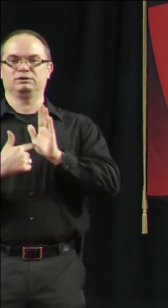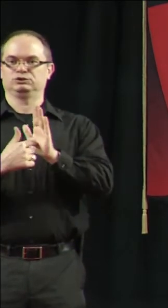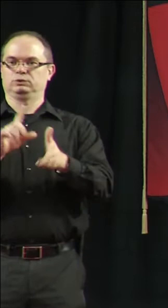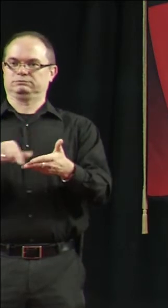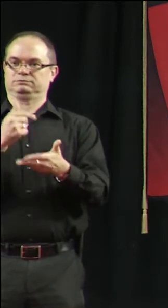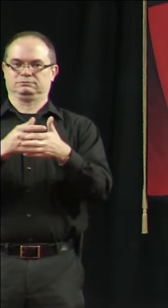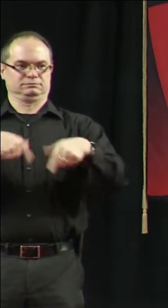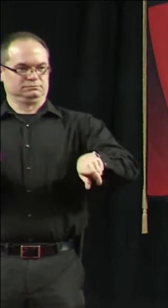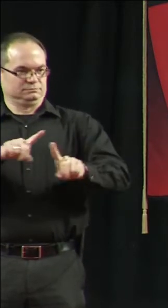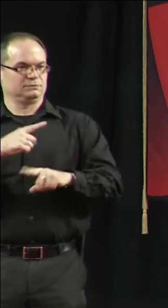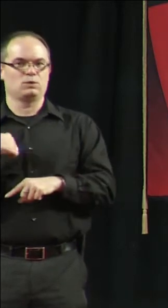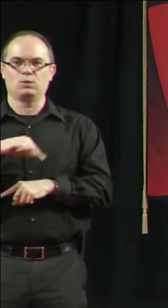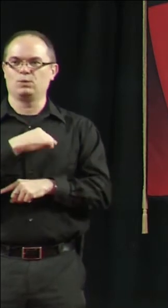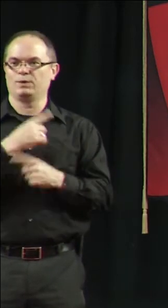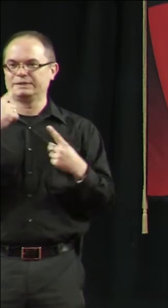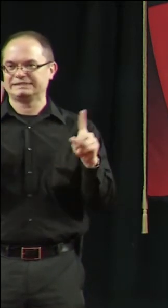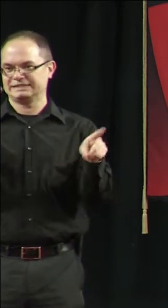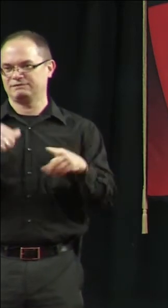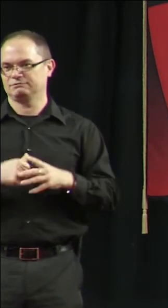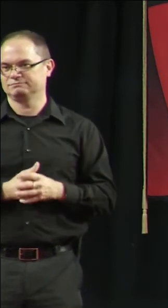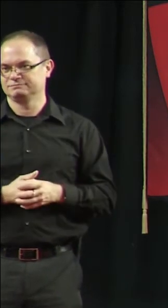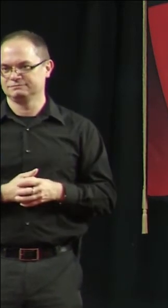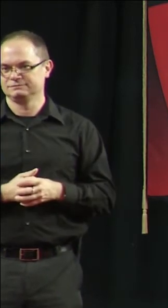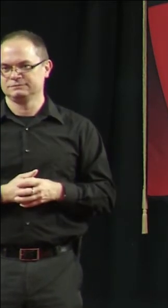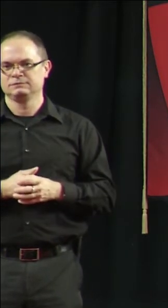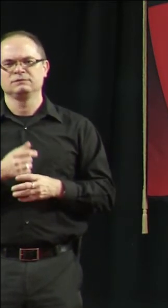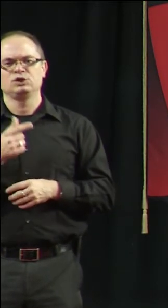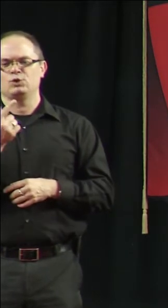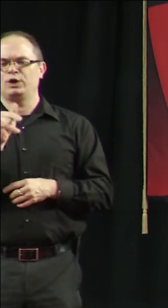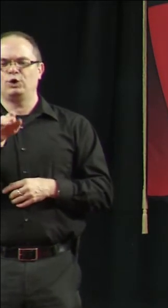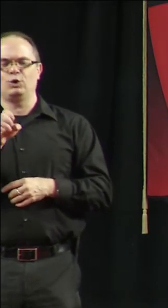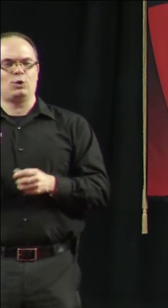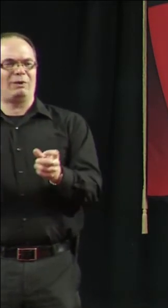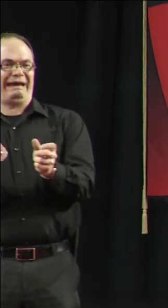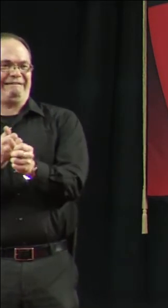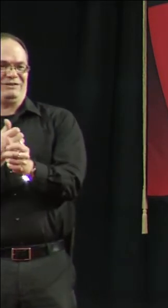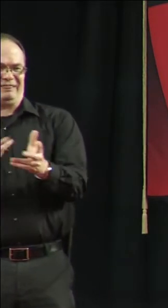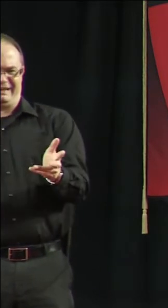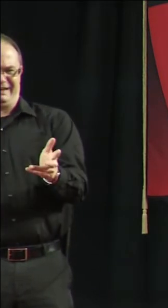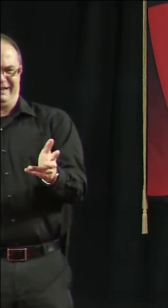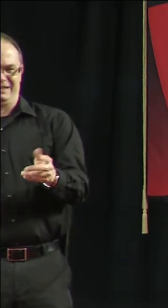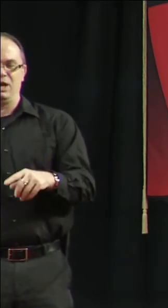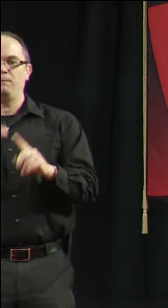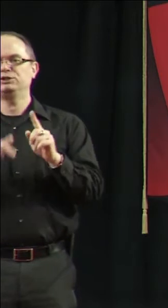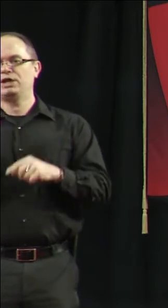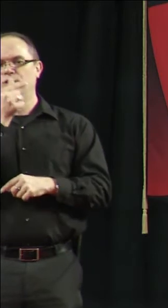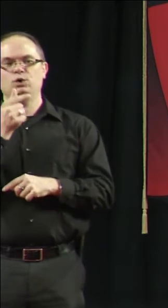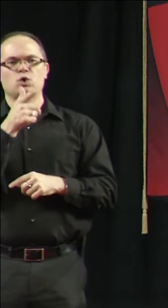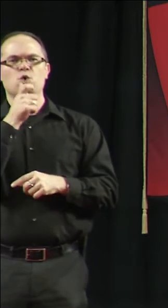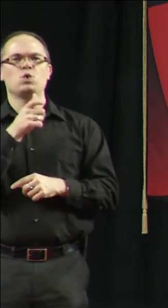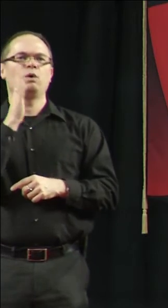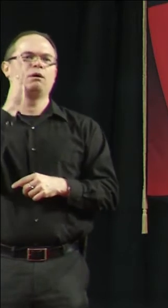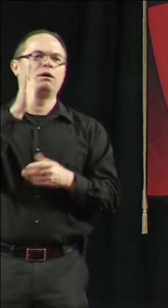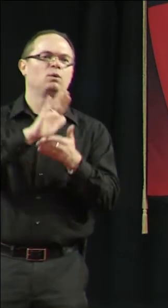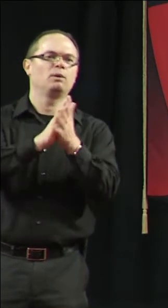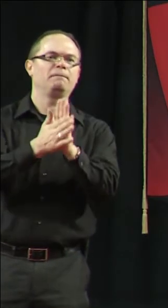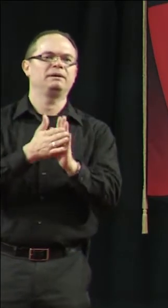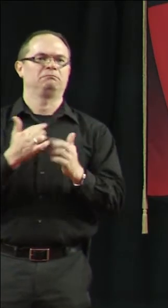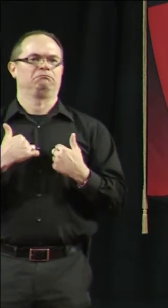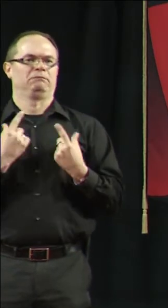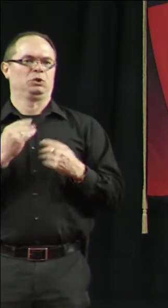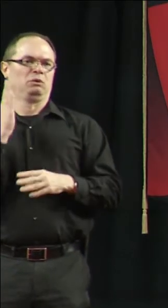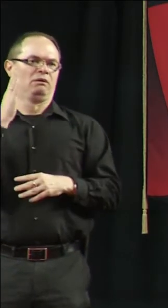successful. You can Google just about everything, but you can't Google who you're supposed to be or what you're supposed to